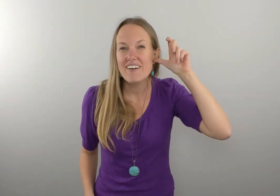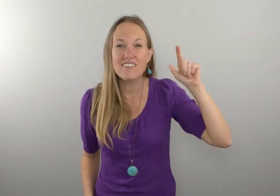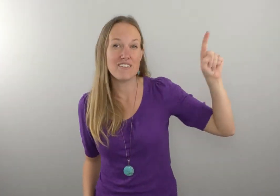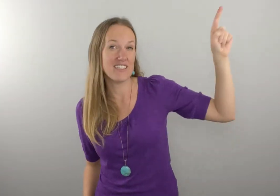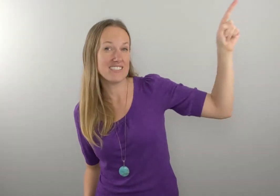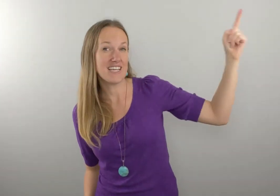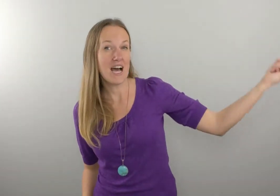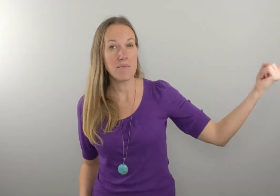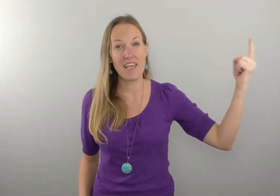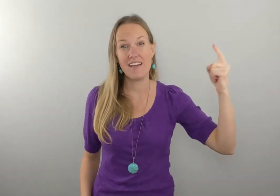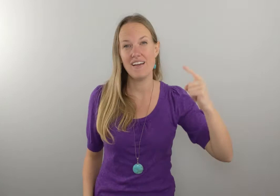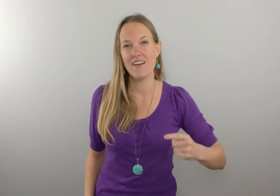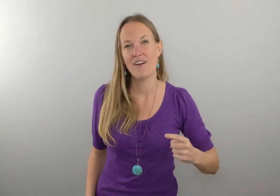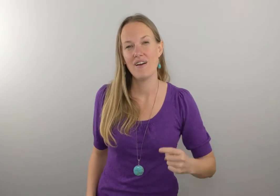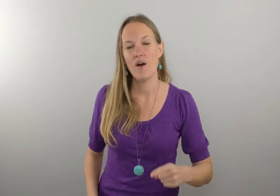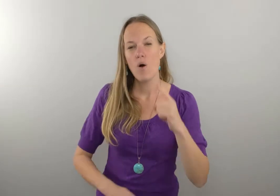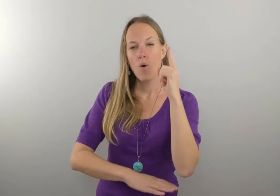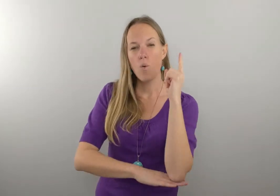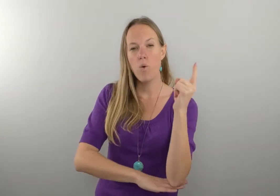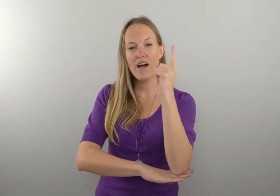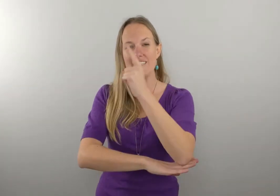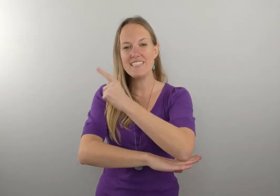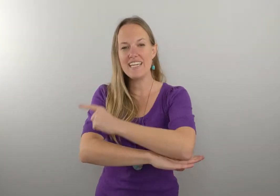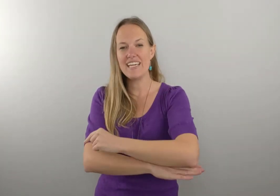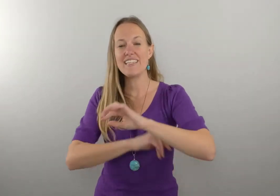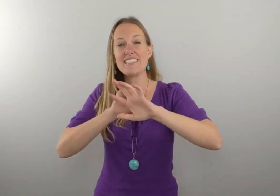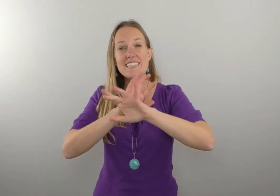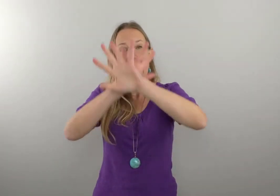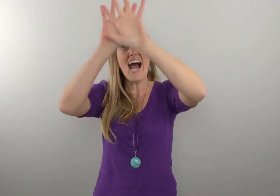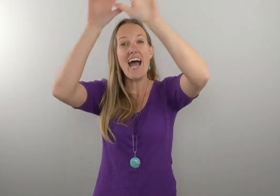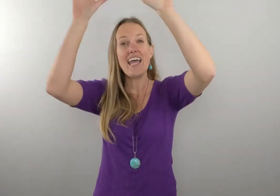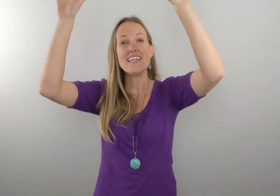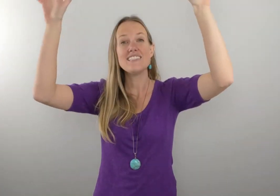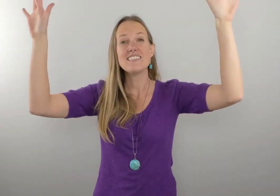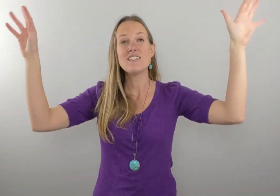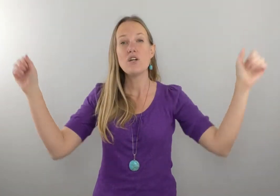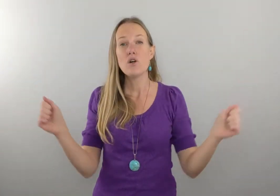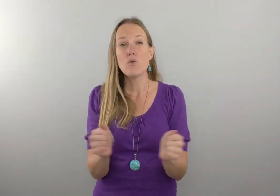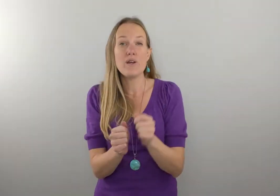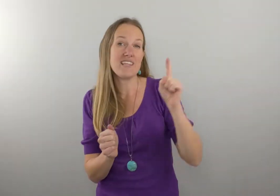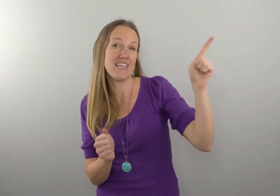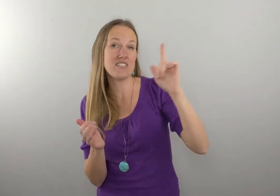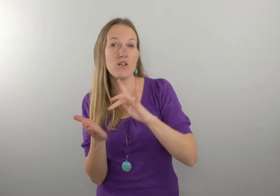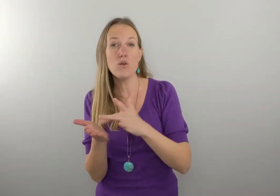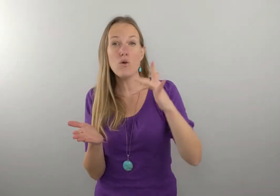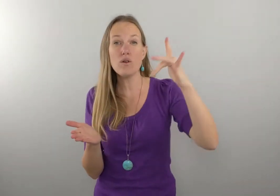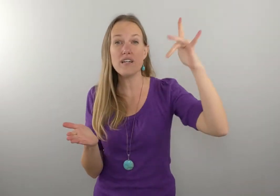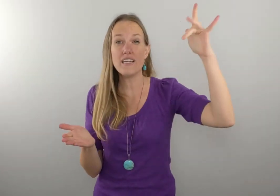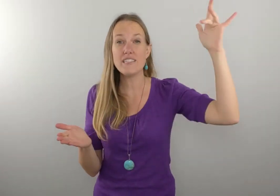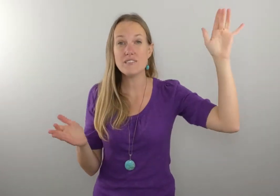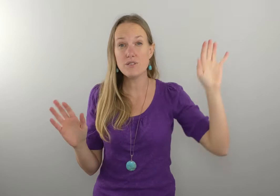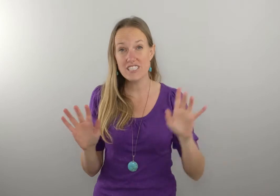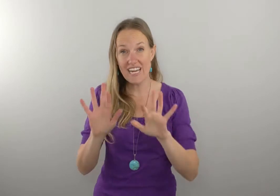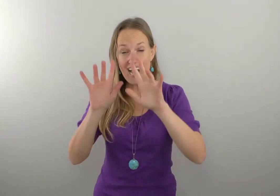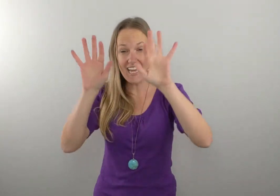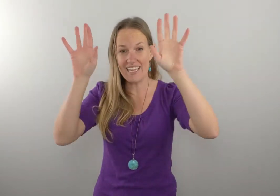of his coming. One day the skies with his glories will shine.